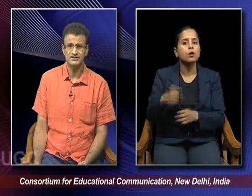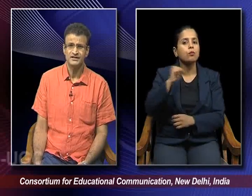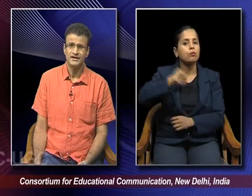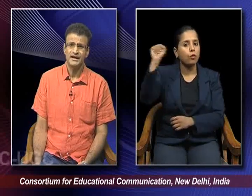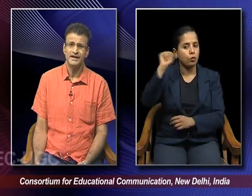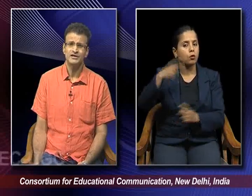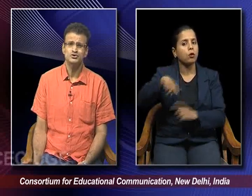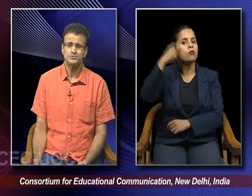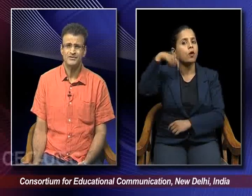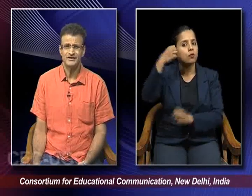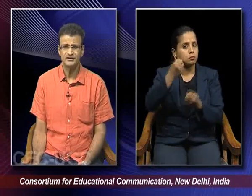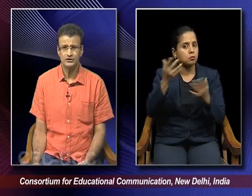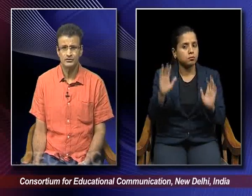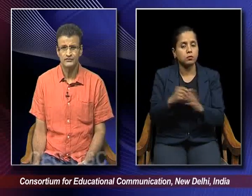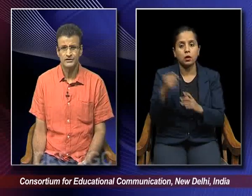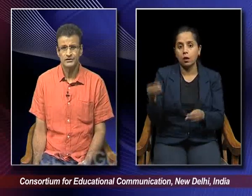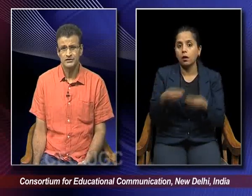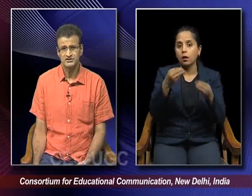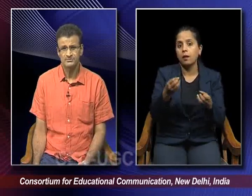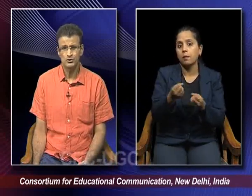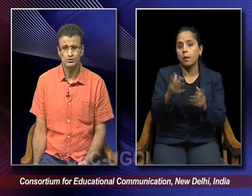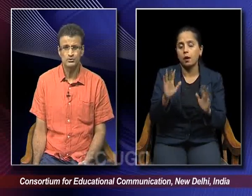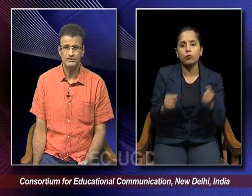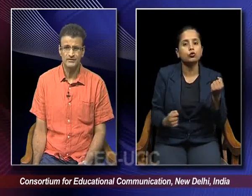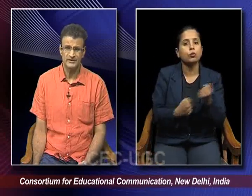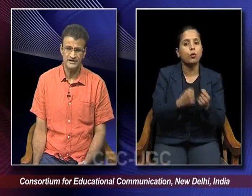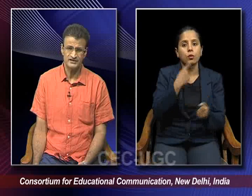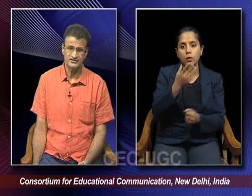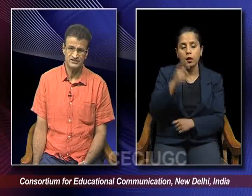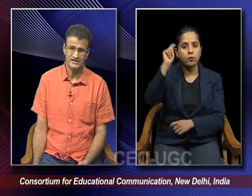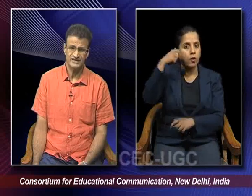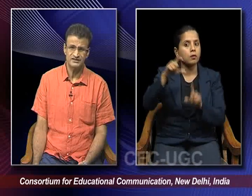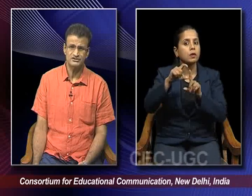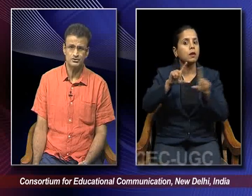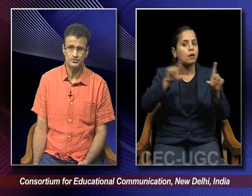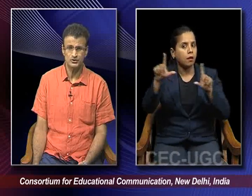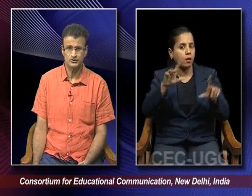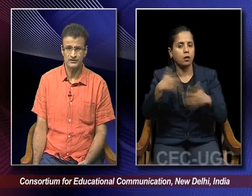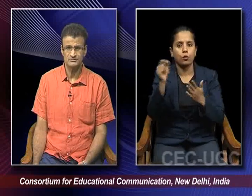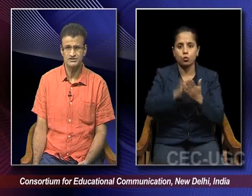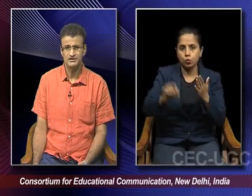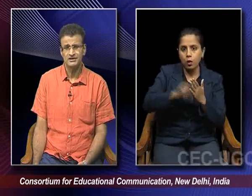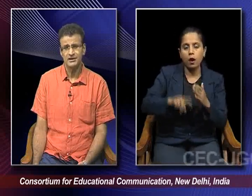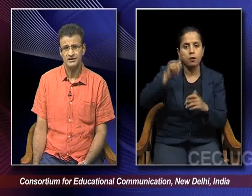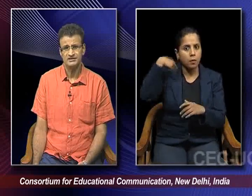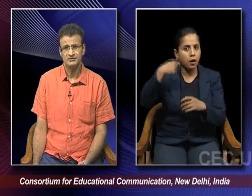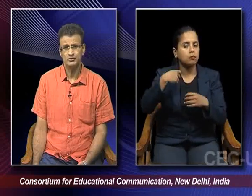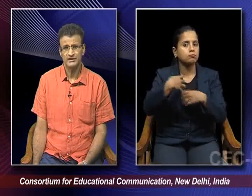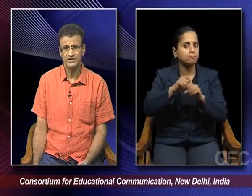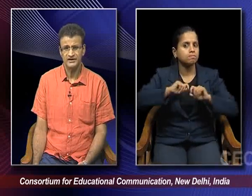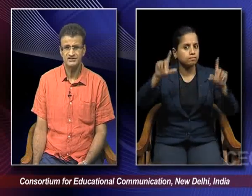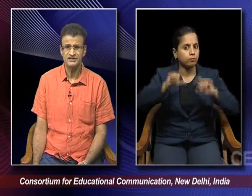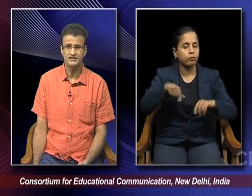films. And he also provided a lot of support to the film directors and writers to produce films.